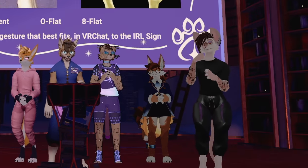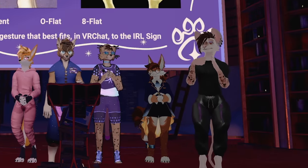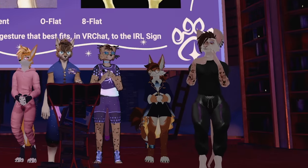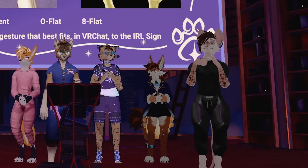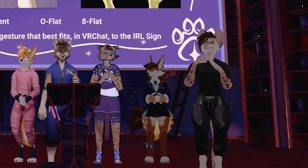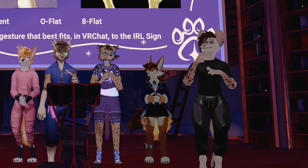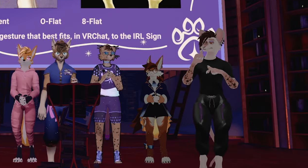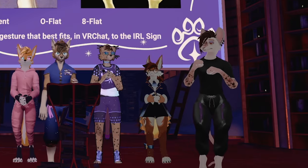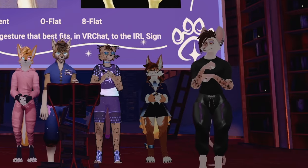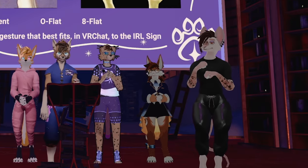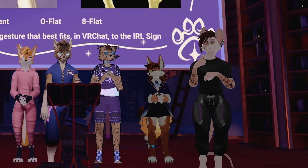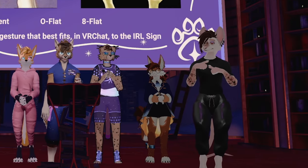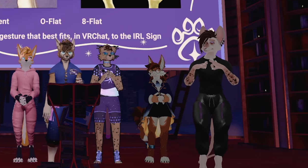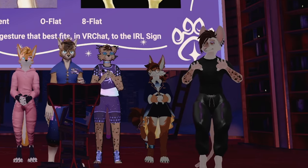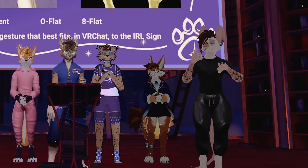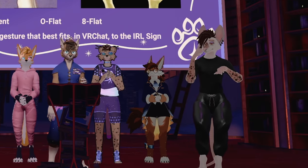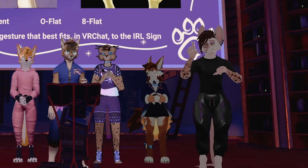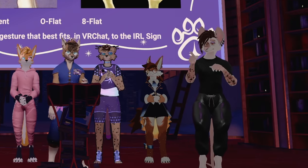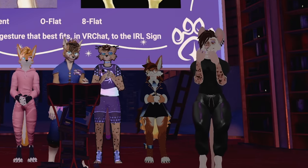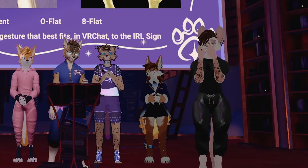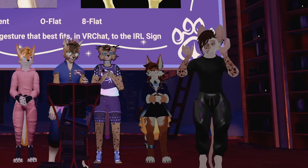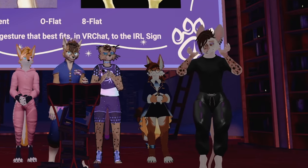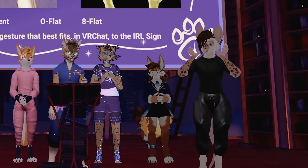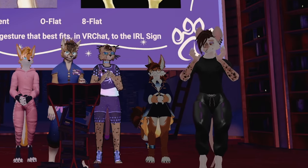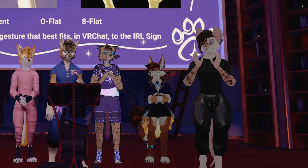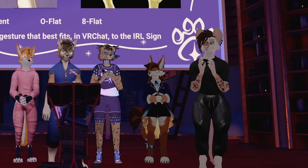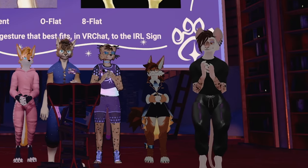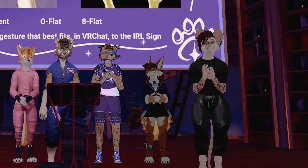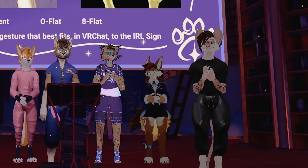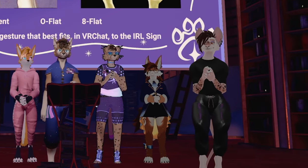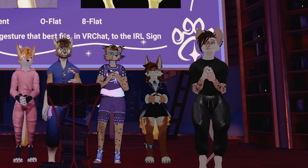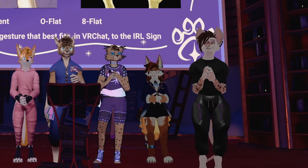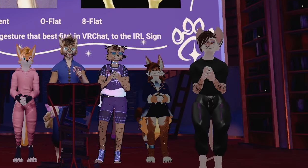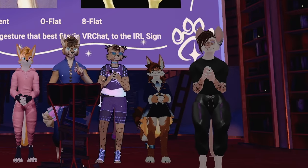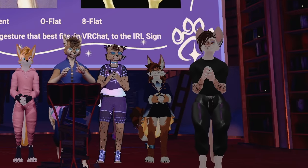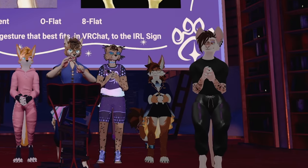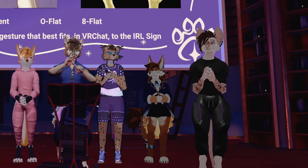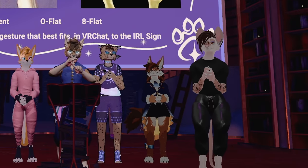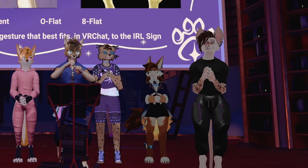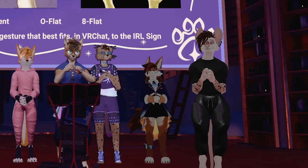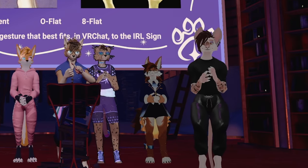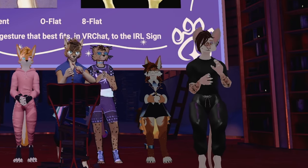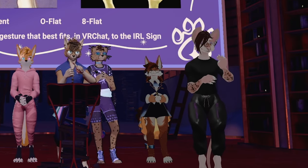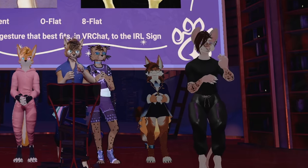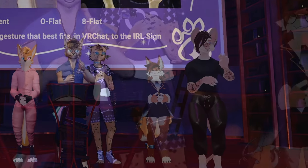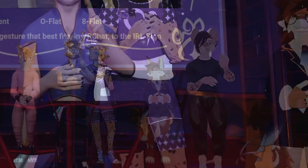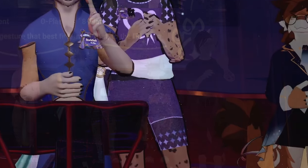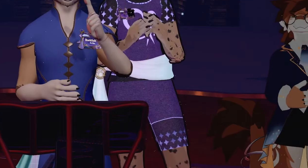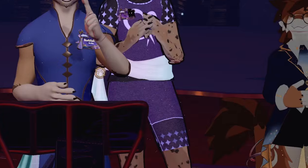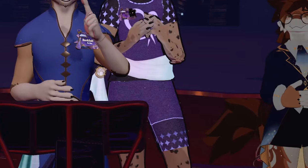X hand or X gesture we most commonly just changed